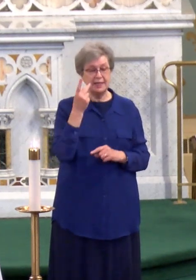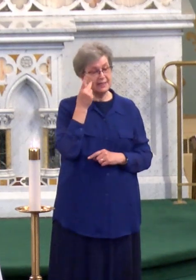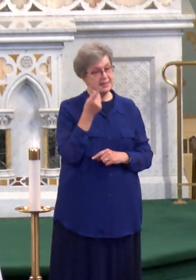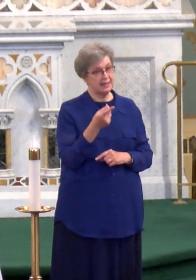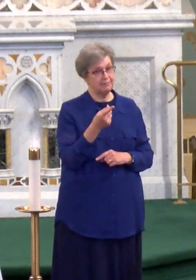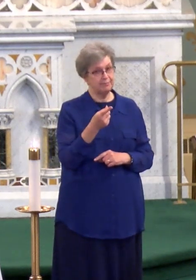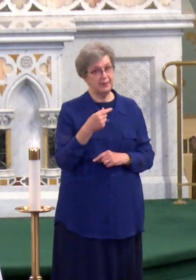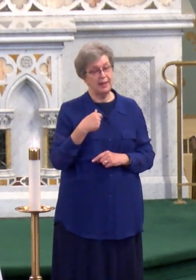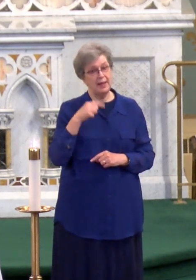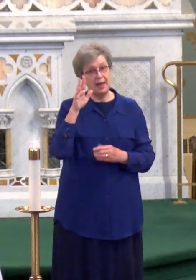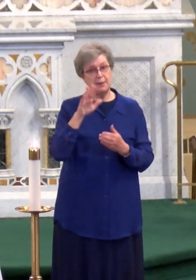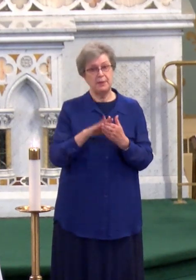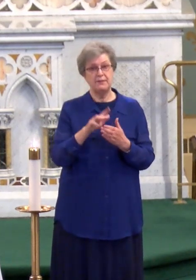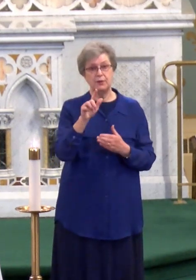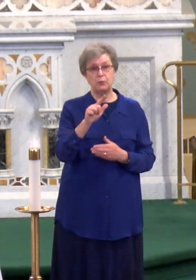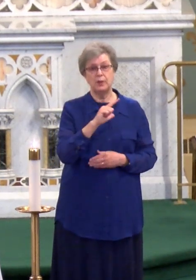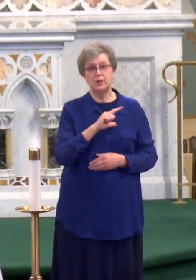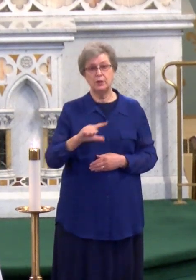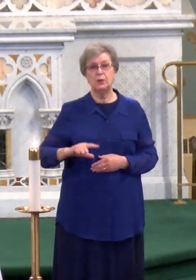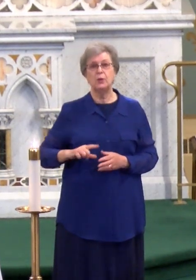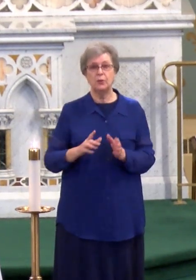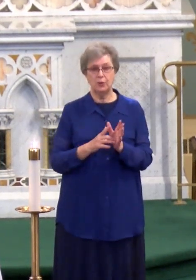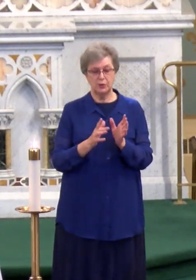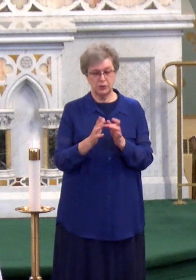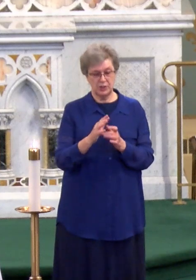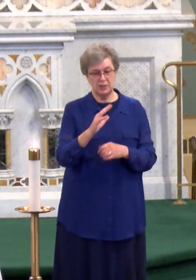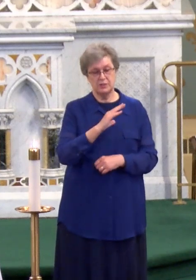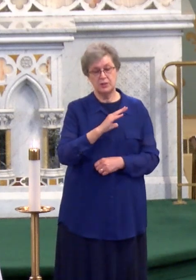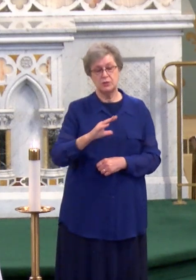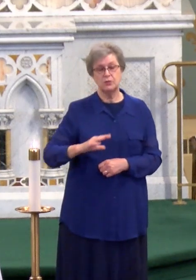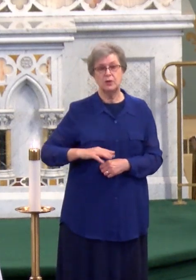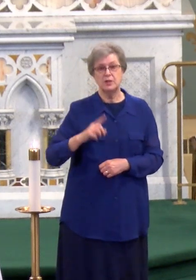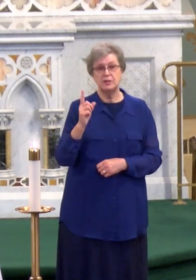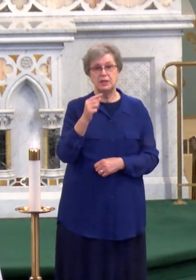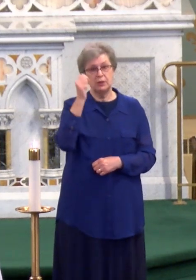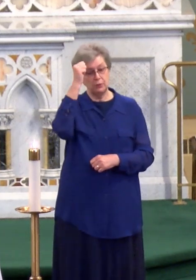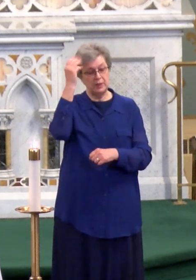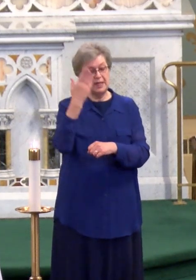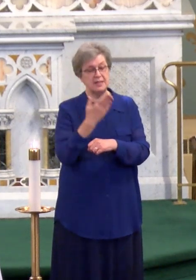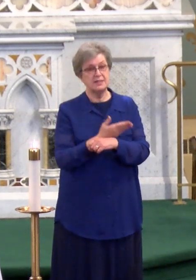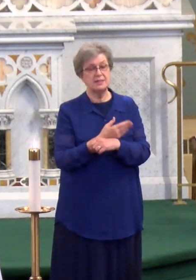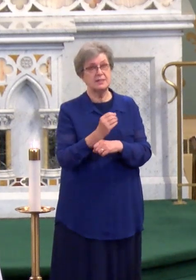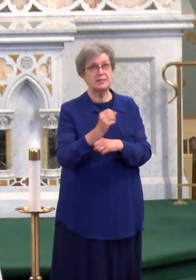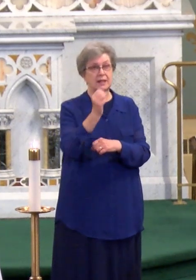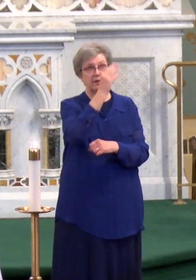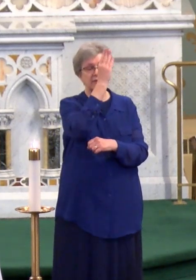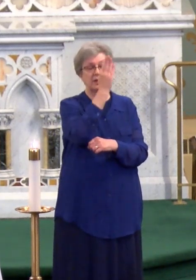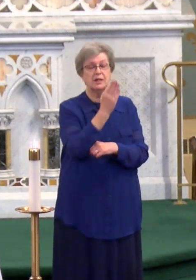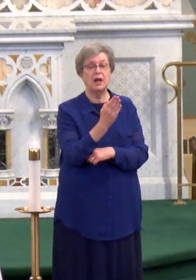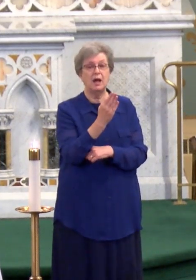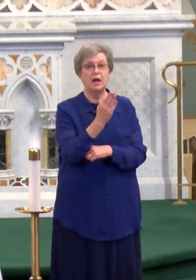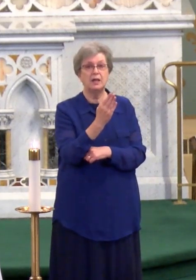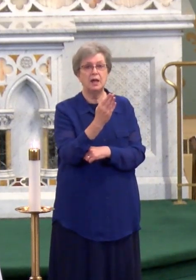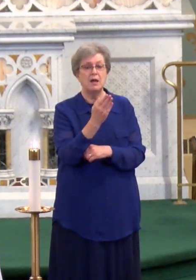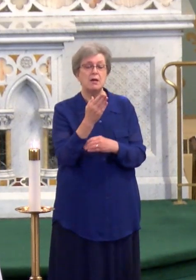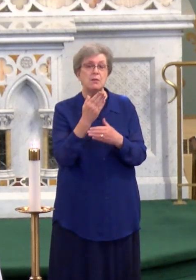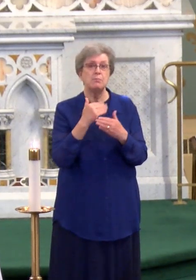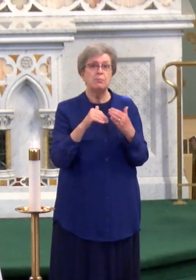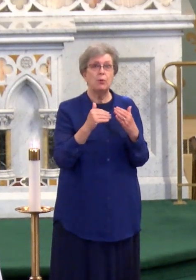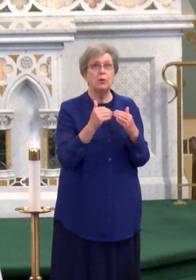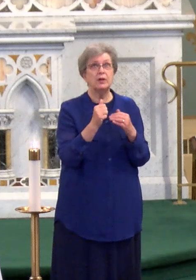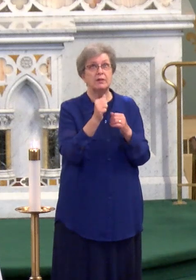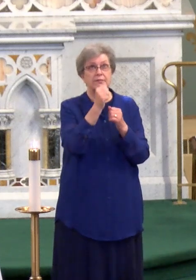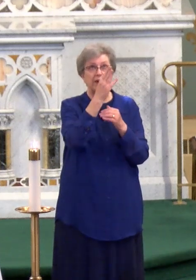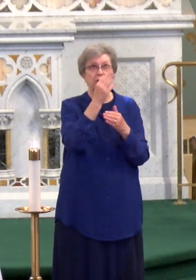and invisible. I believe in one Lord Jesus Christ, the only begotten Son of God, born of the